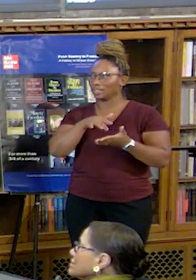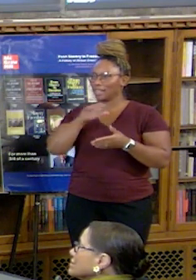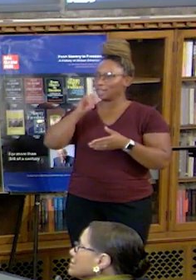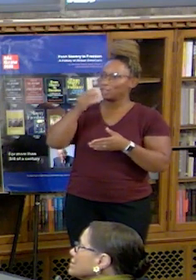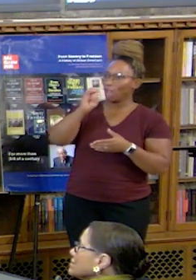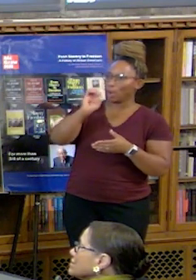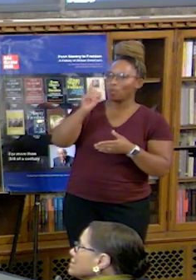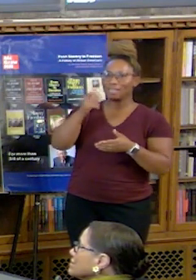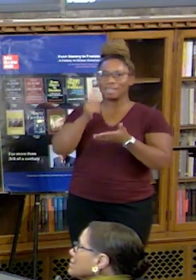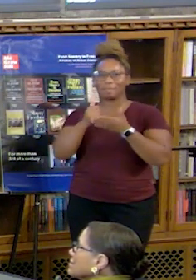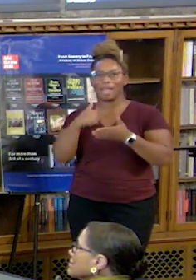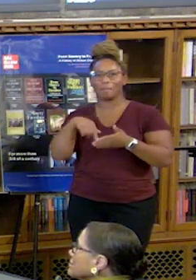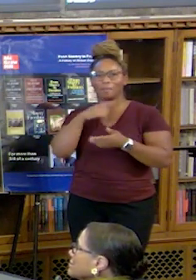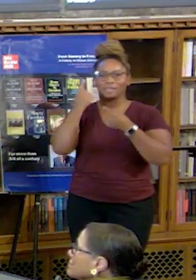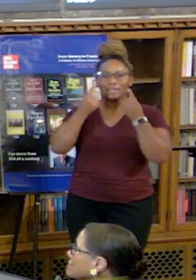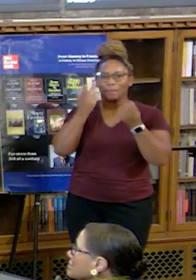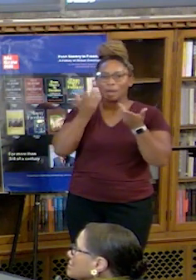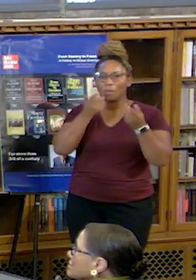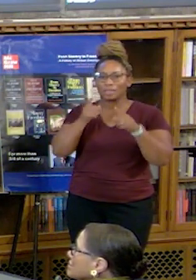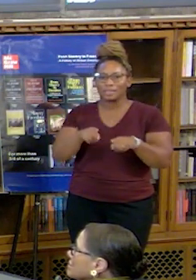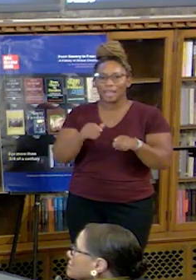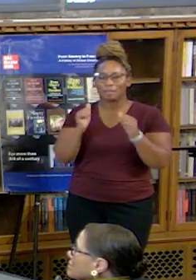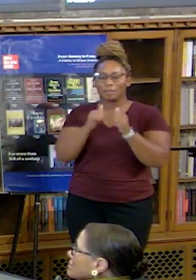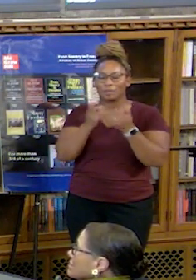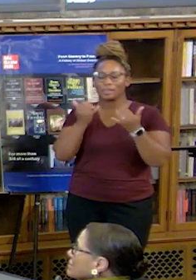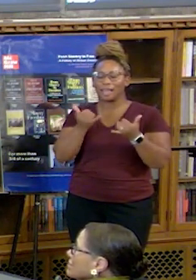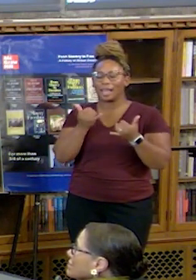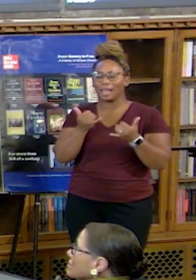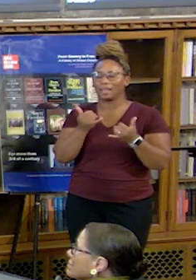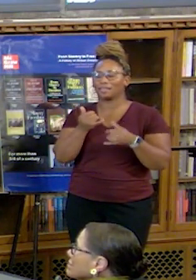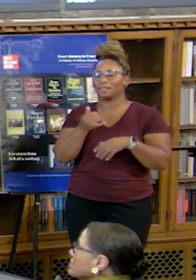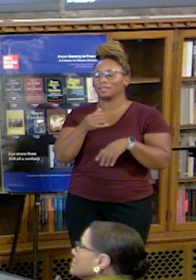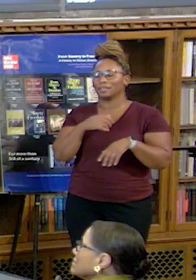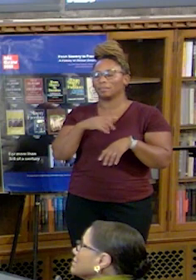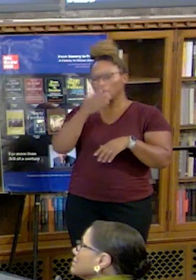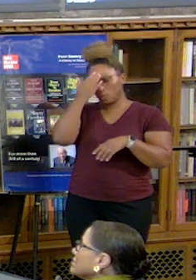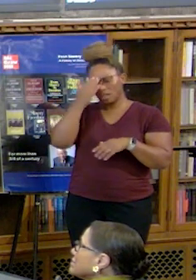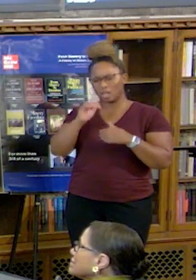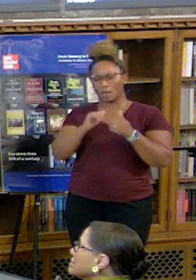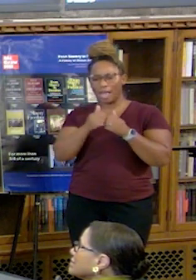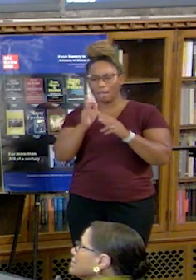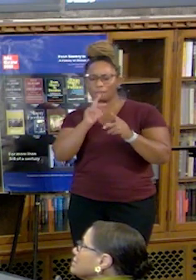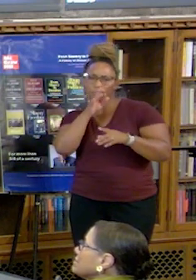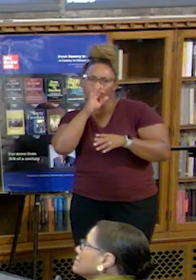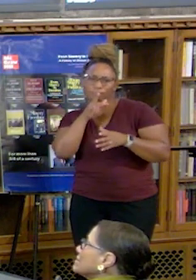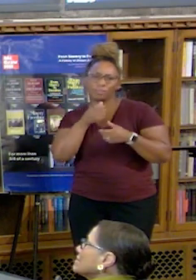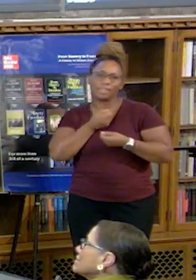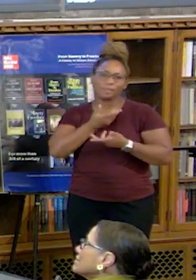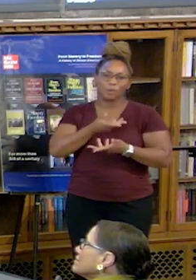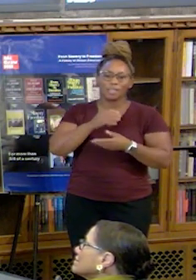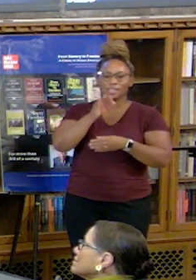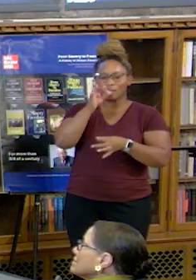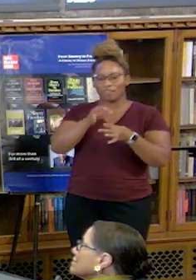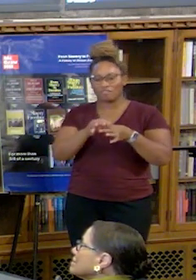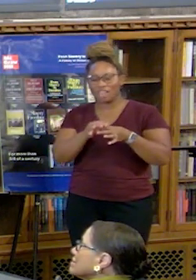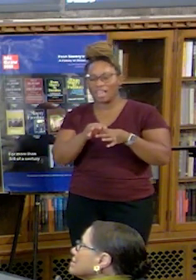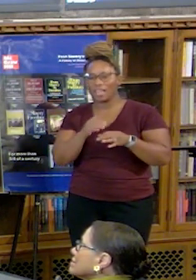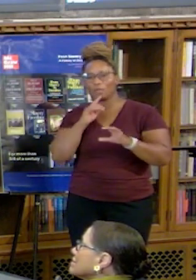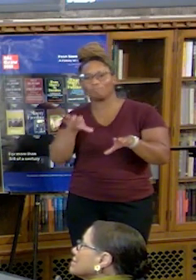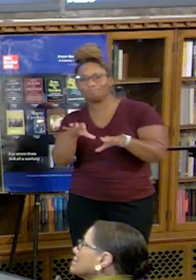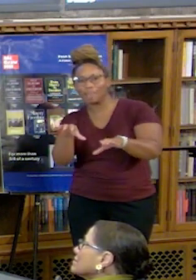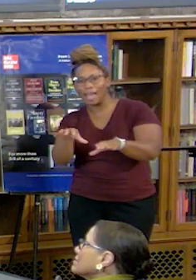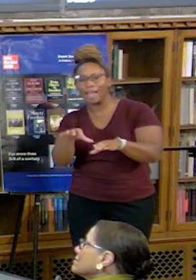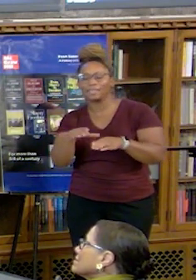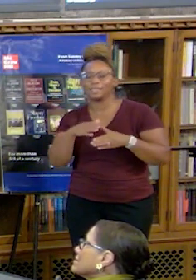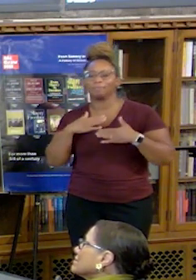um to help us think about what's happening with that now but we know how people articulate their faith and act anactive